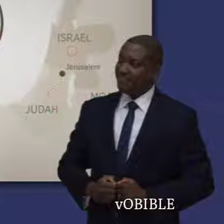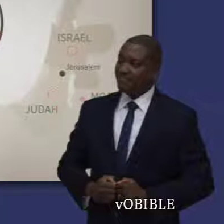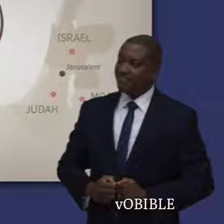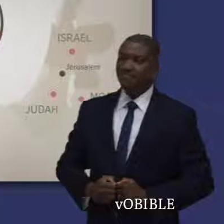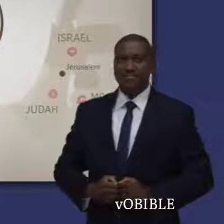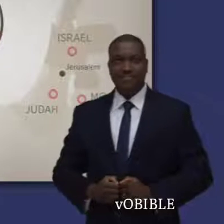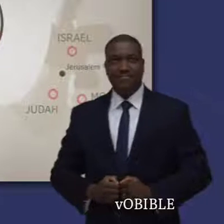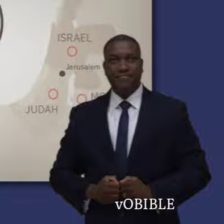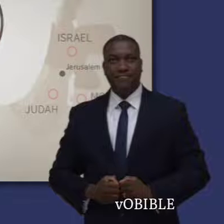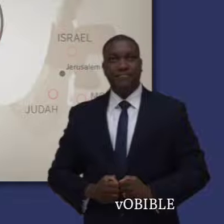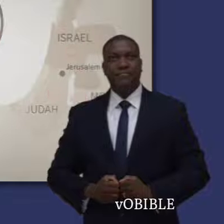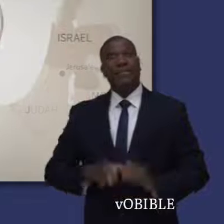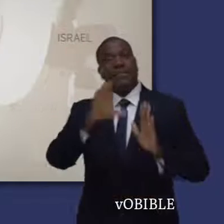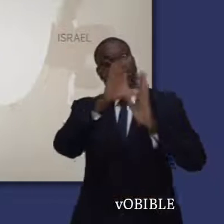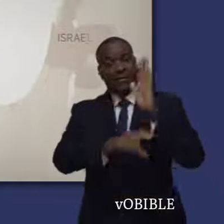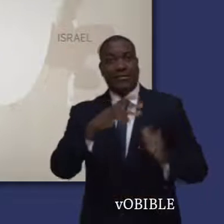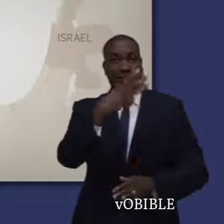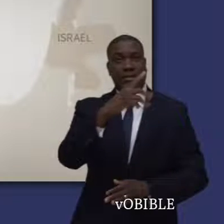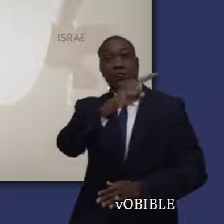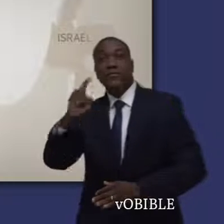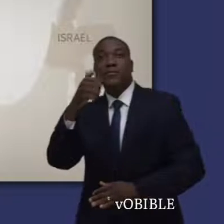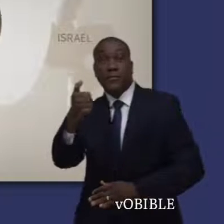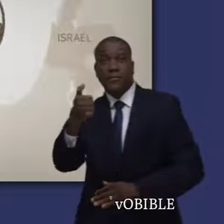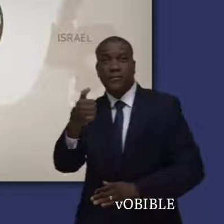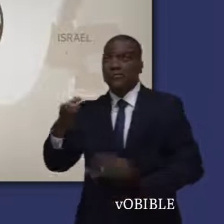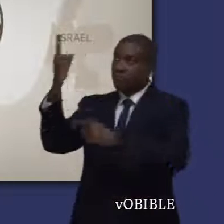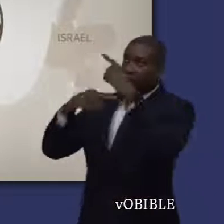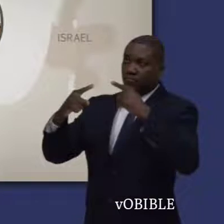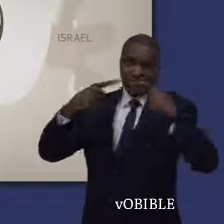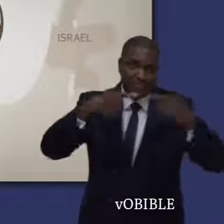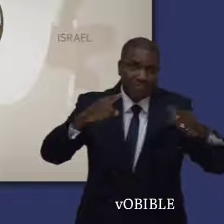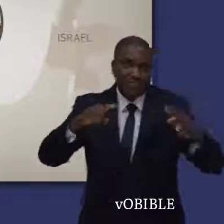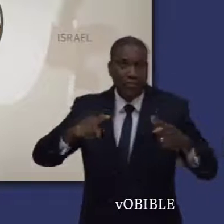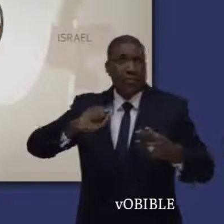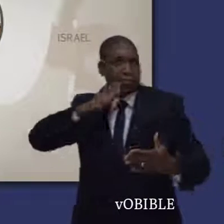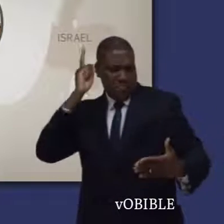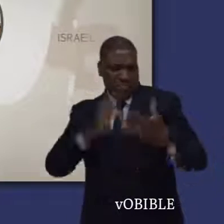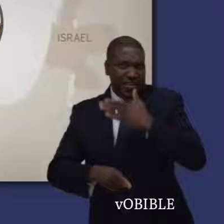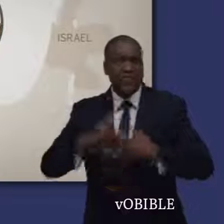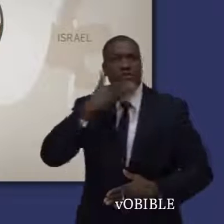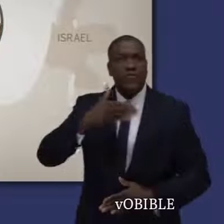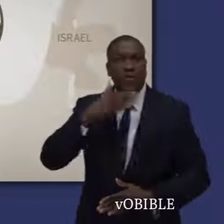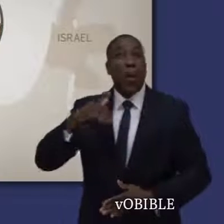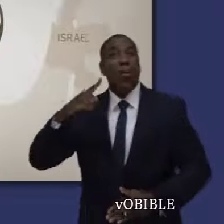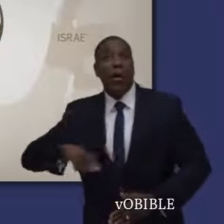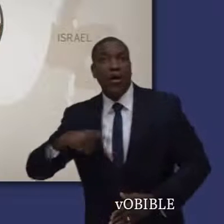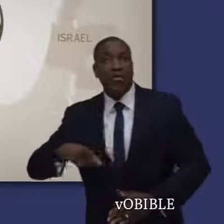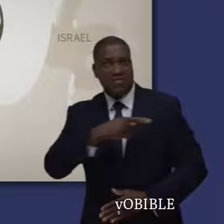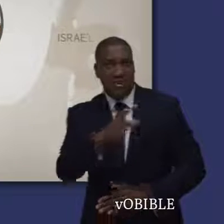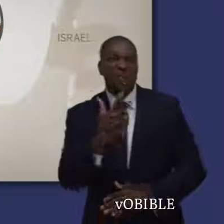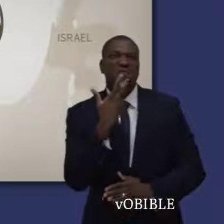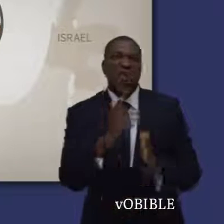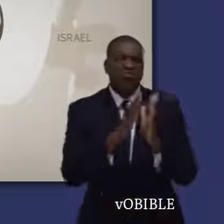10-tribe kingdom of Israel. Chapters 3 to 6 contain a message of judgment against Israel because